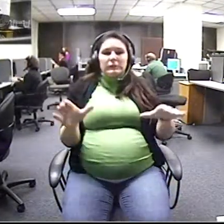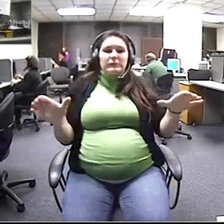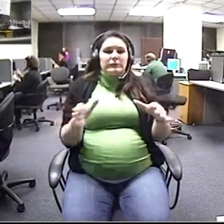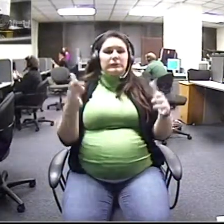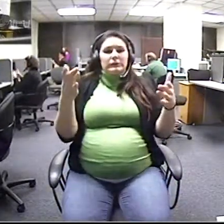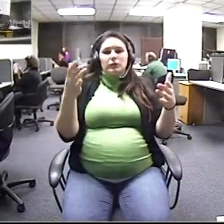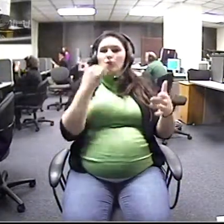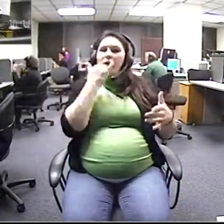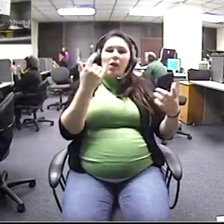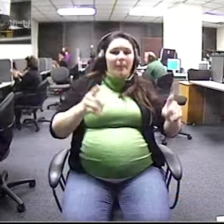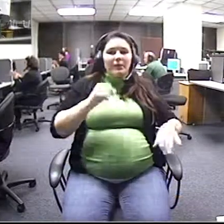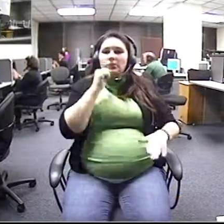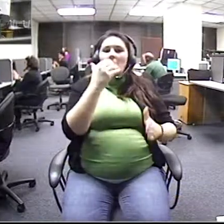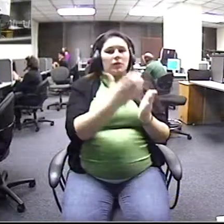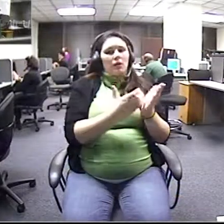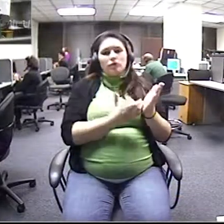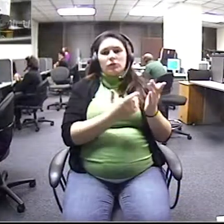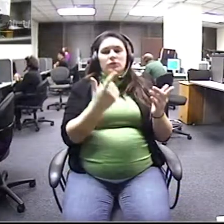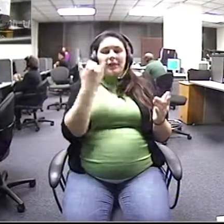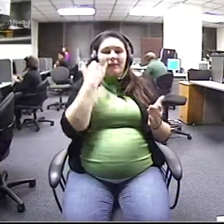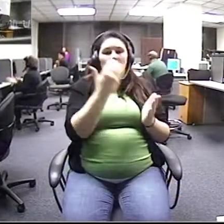words, contrary to the Constitution.